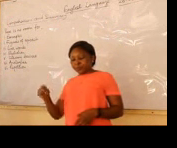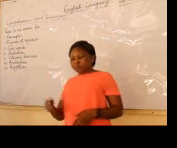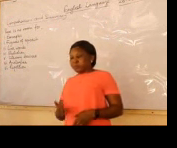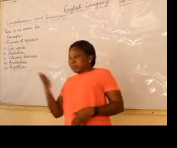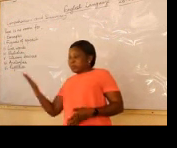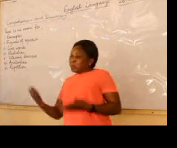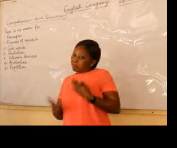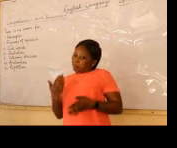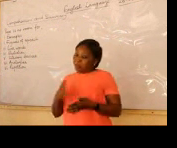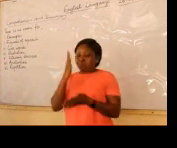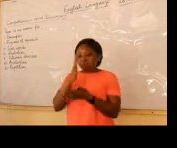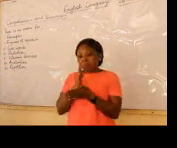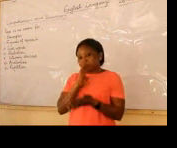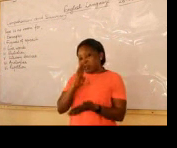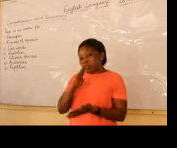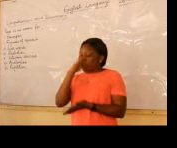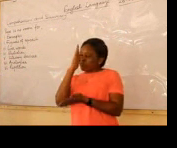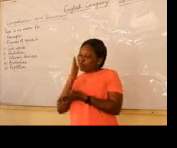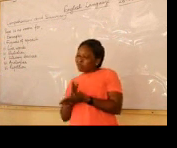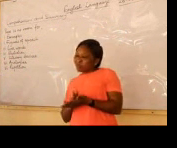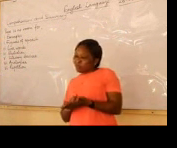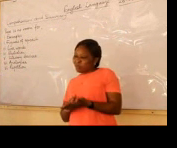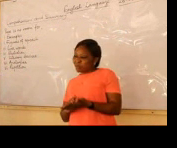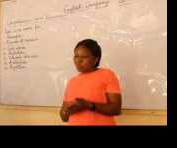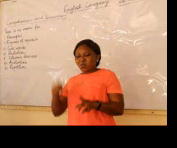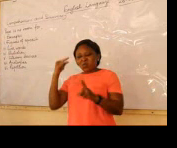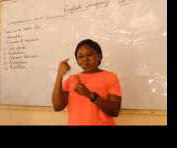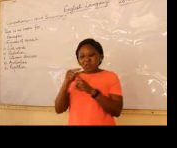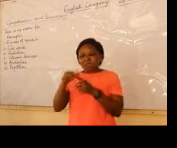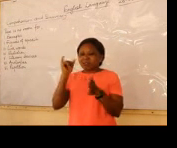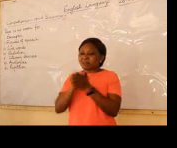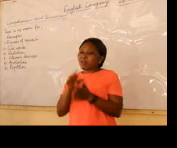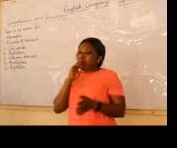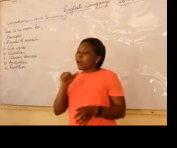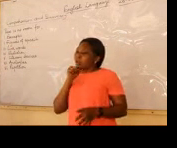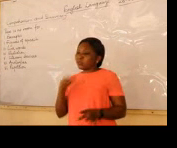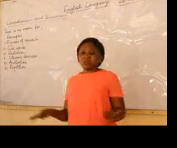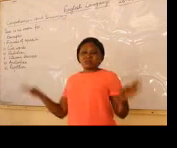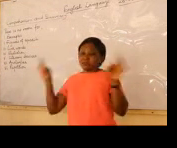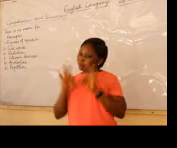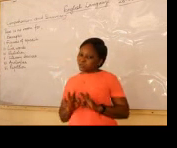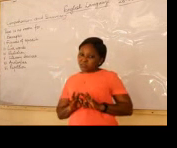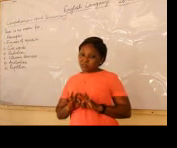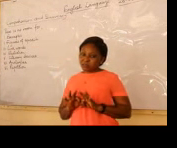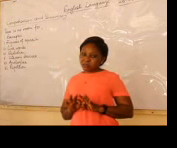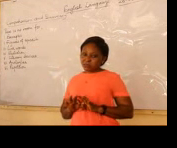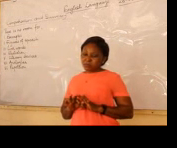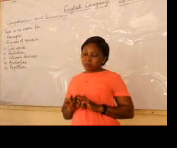be some irrelevant words that you have used.